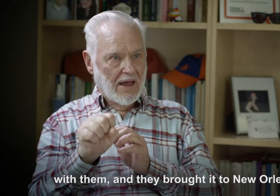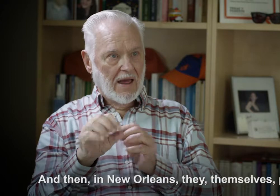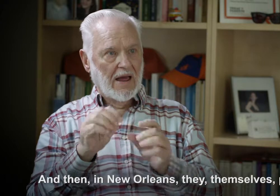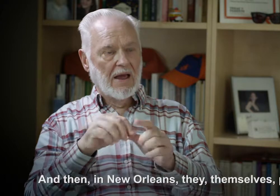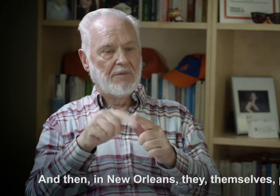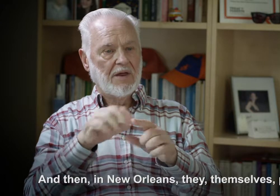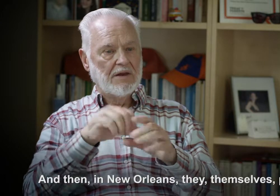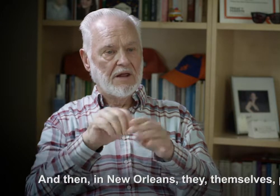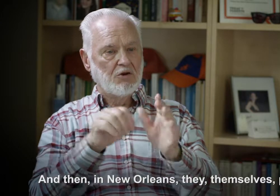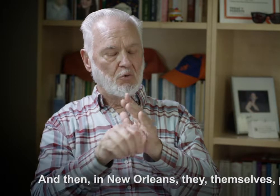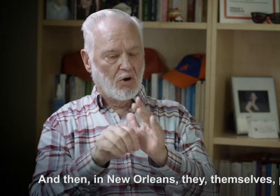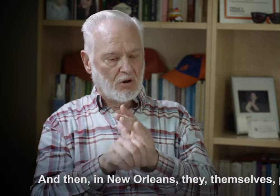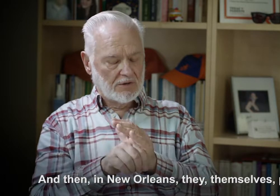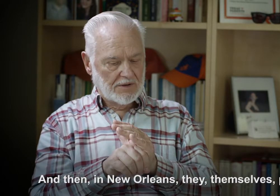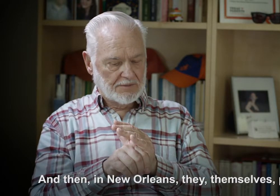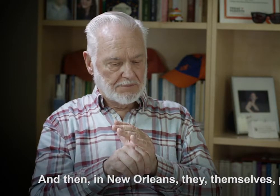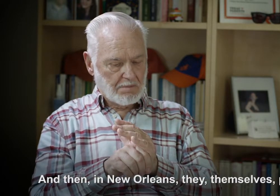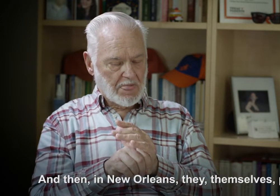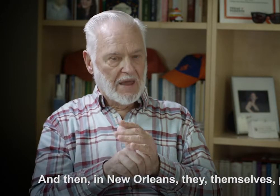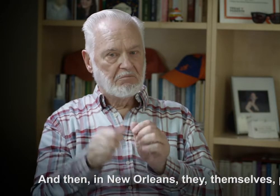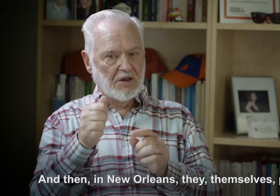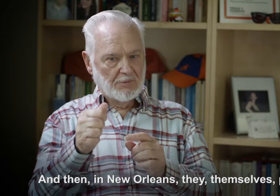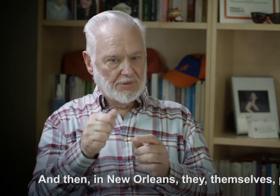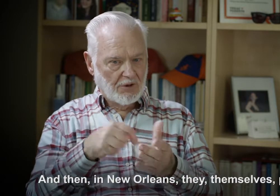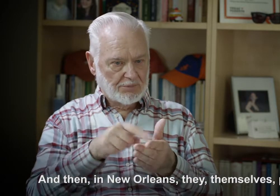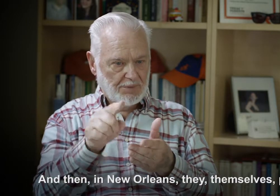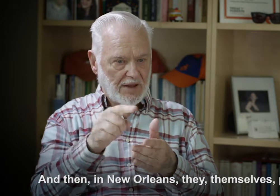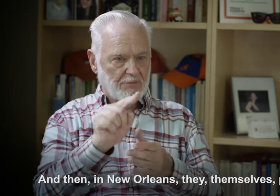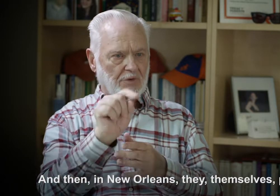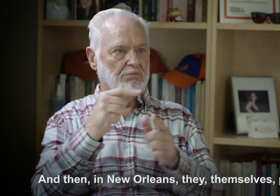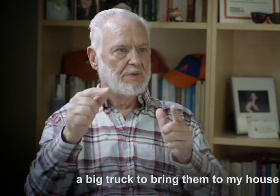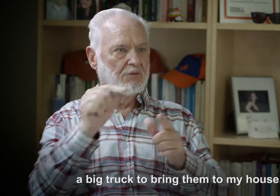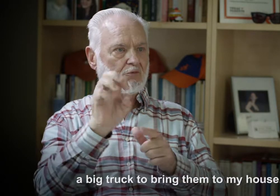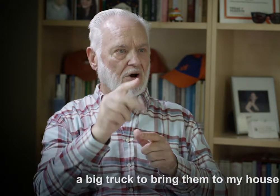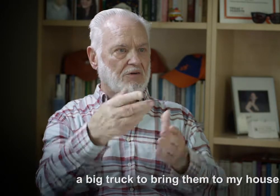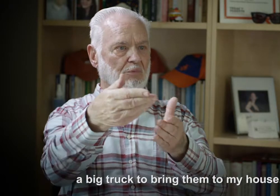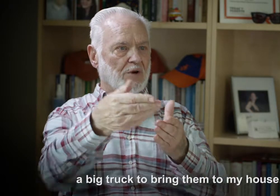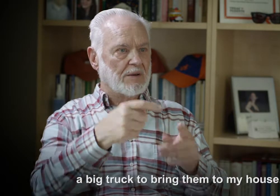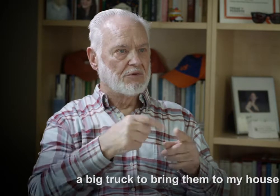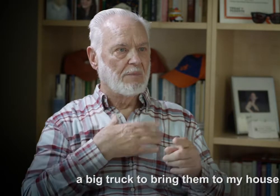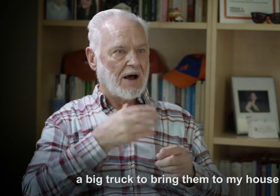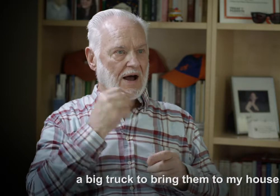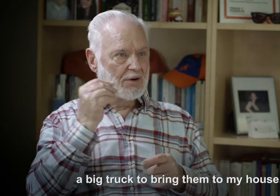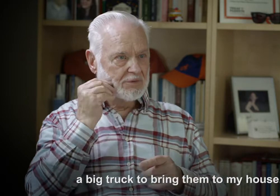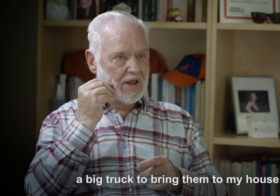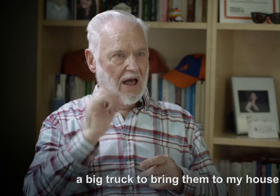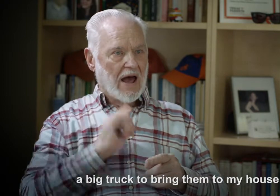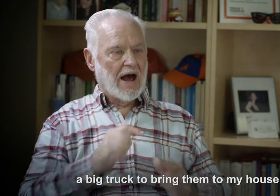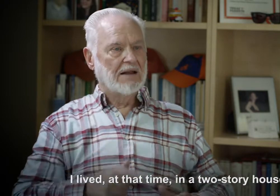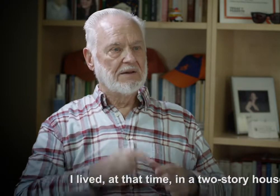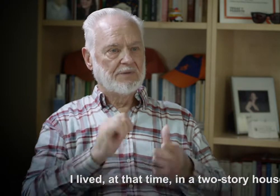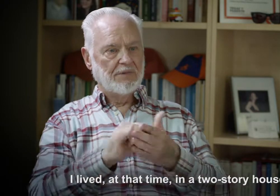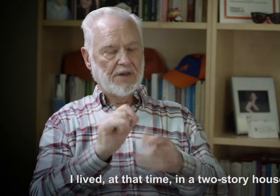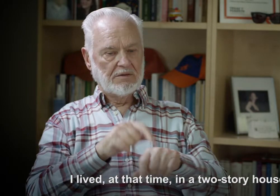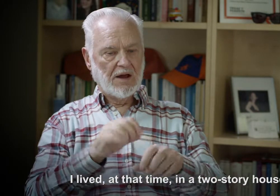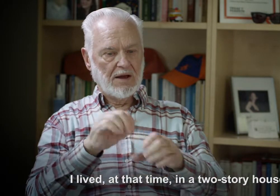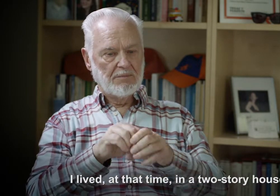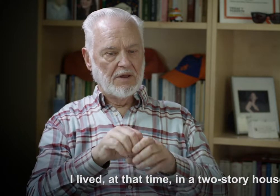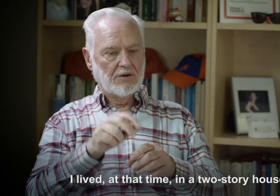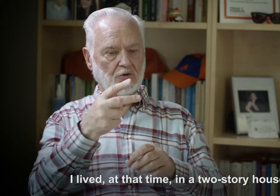And then in New Orleans, they themselves paid for a big truck to bring them to my house. I lived at that time in a